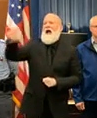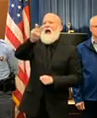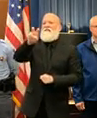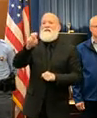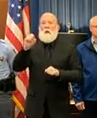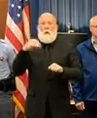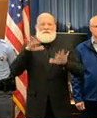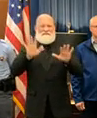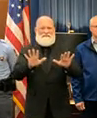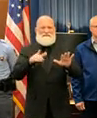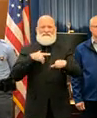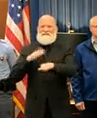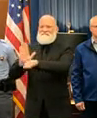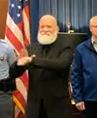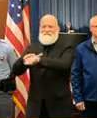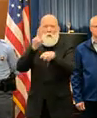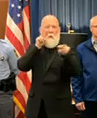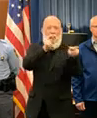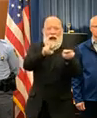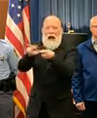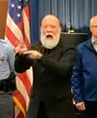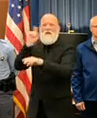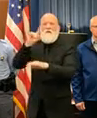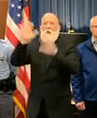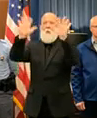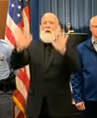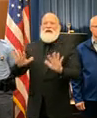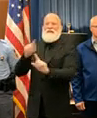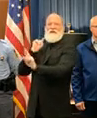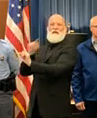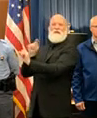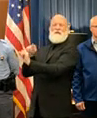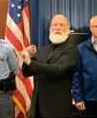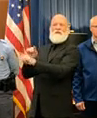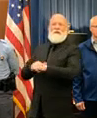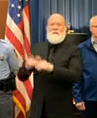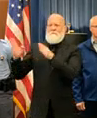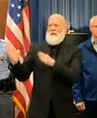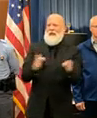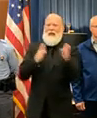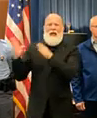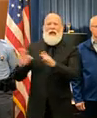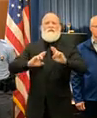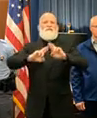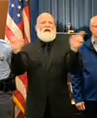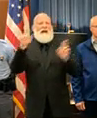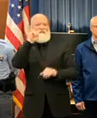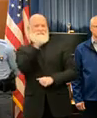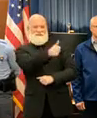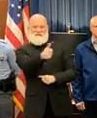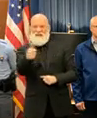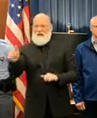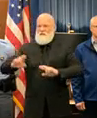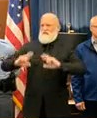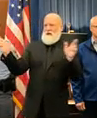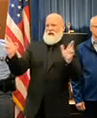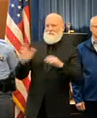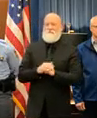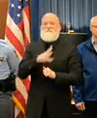on the forecast and make sure to plan accordingly. In addition to what we share today, we'll be putting out